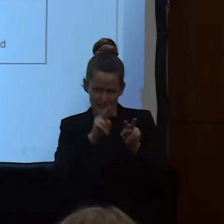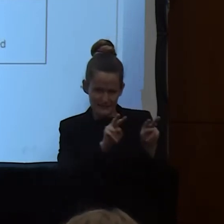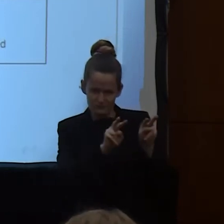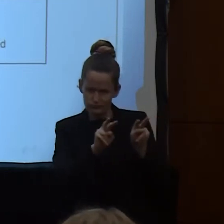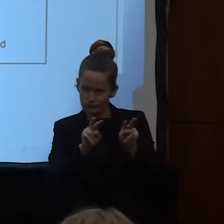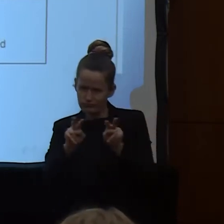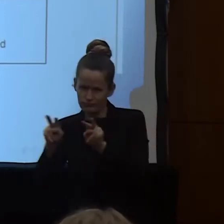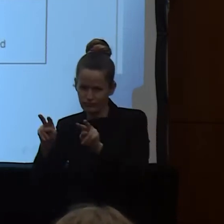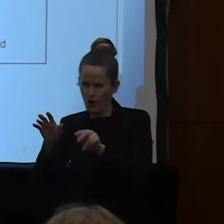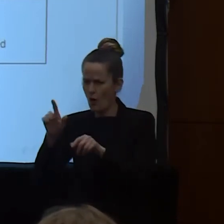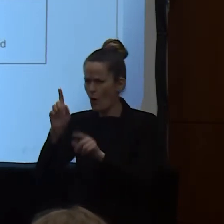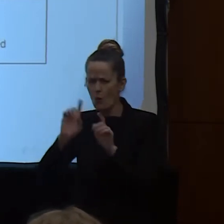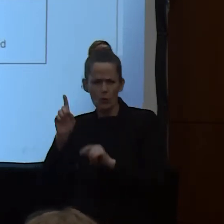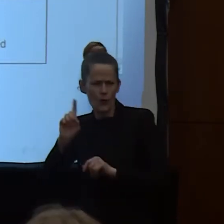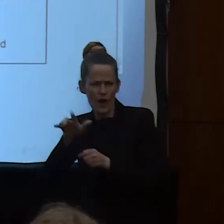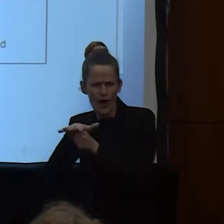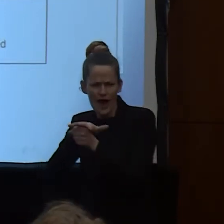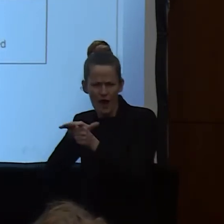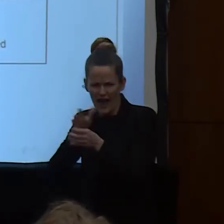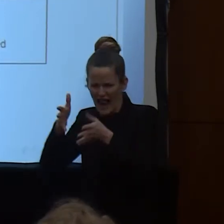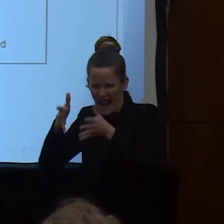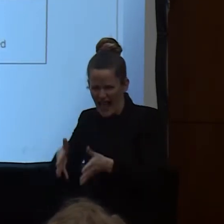this is going to give you a clearer picture that